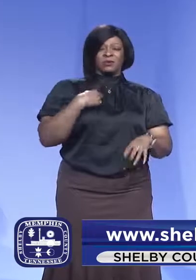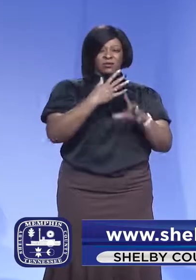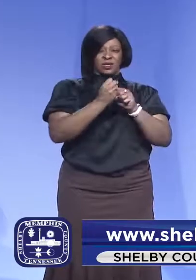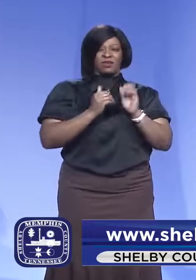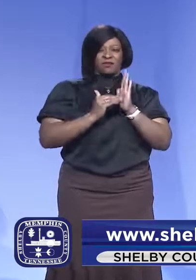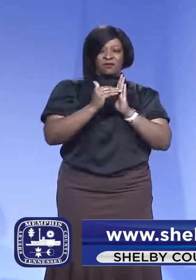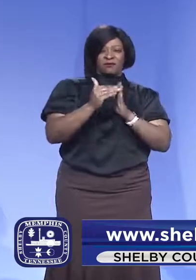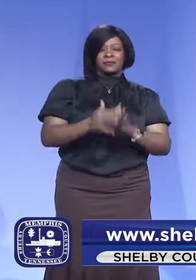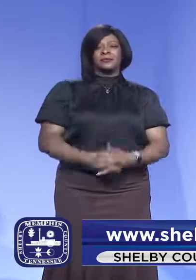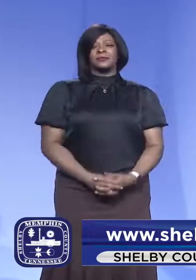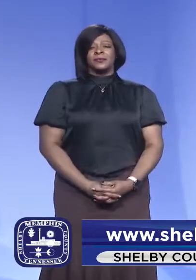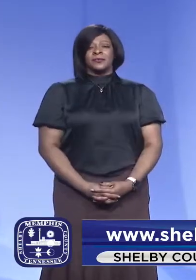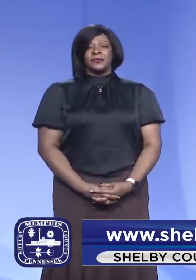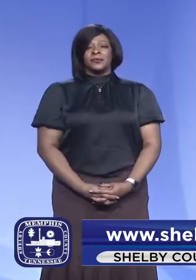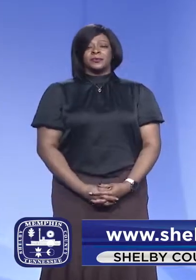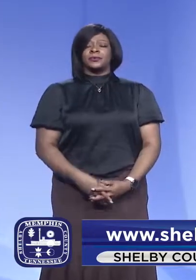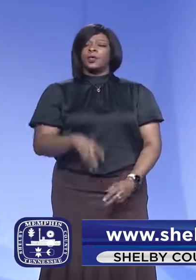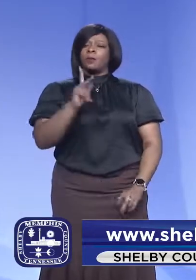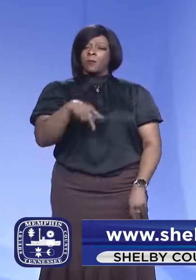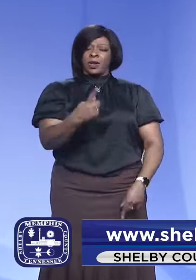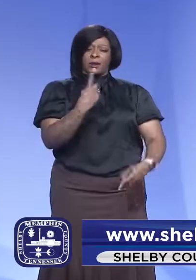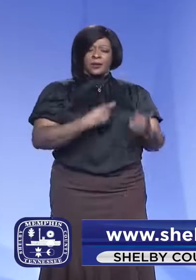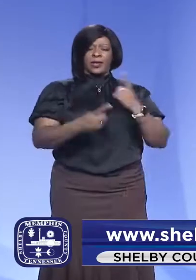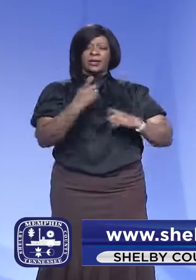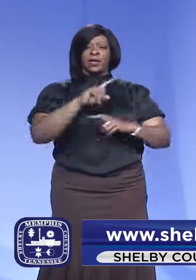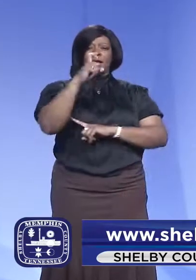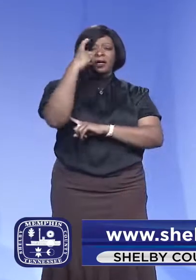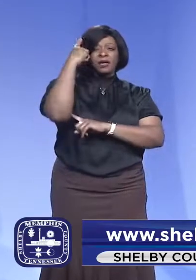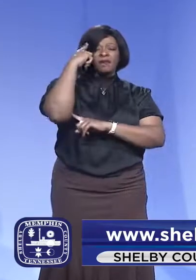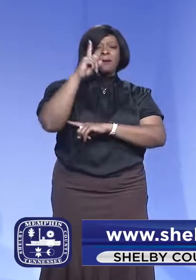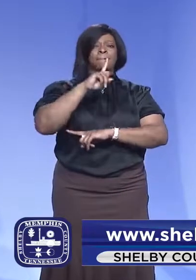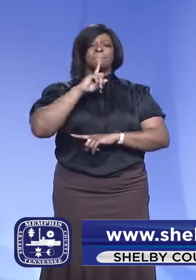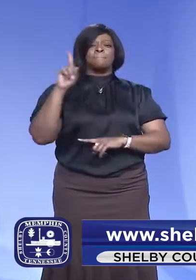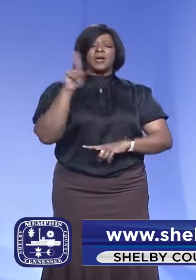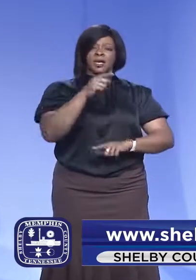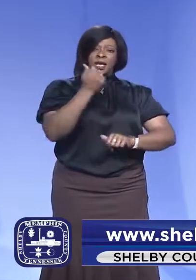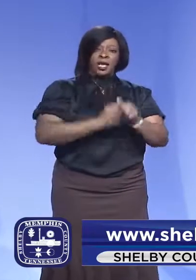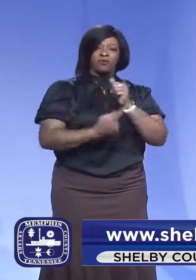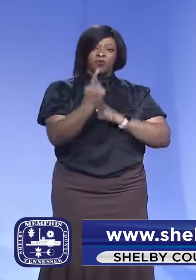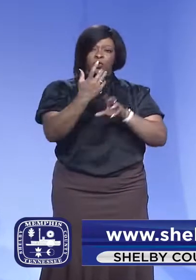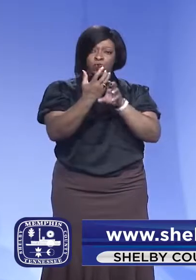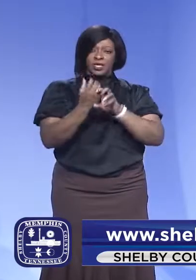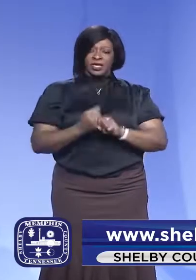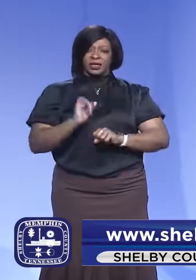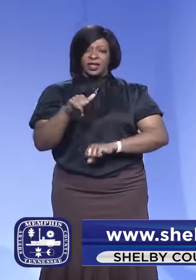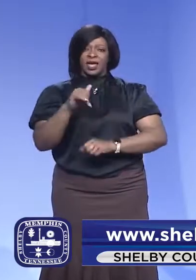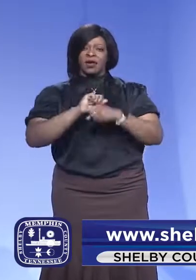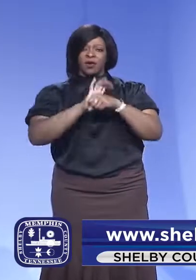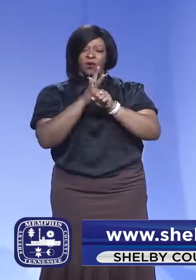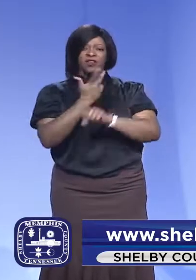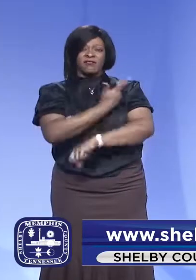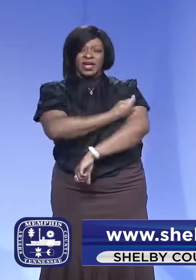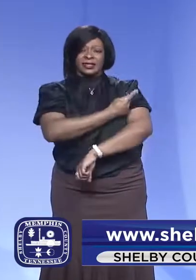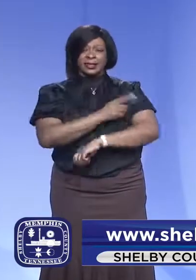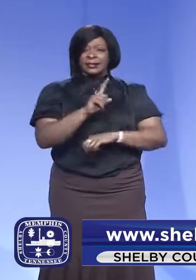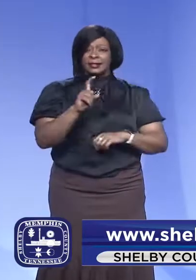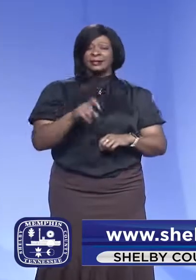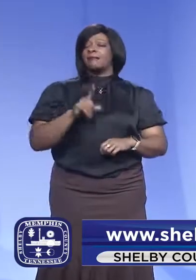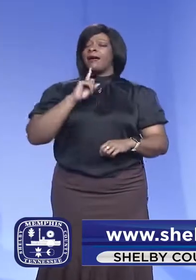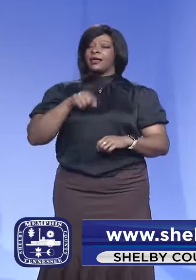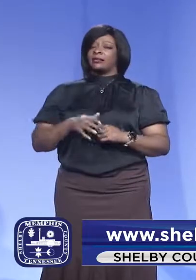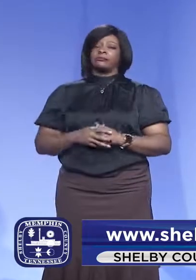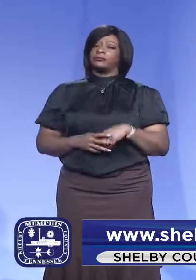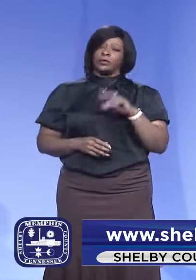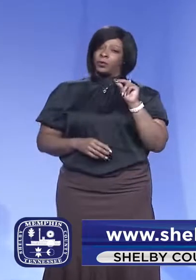receiving. The one question is government mandating that everyone receive the COVID-19 vaccine? And the answer